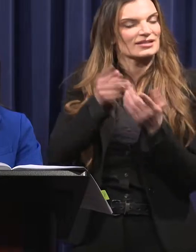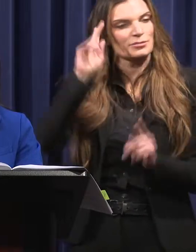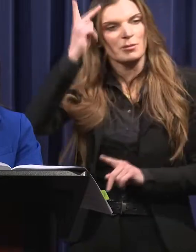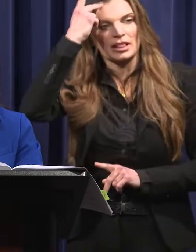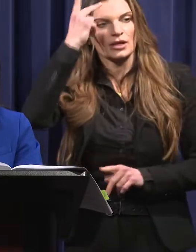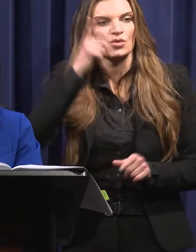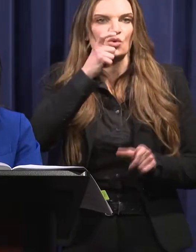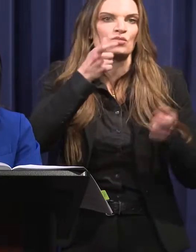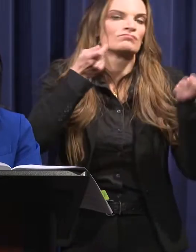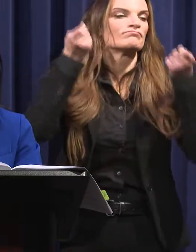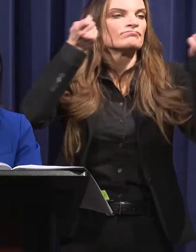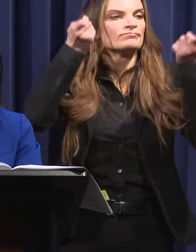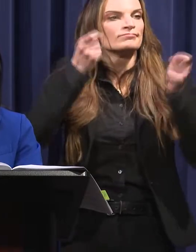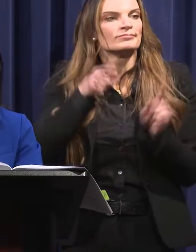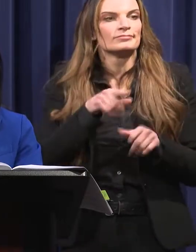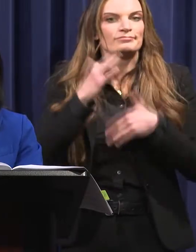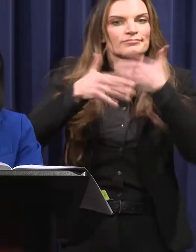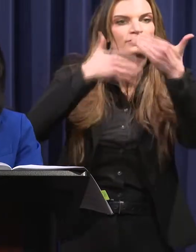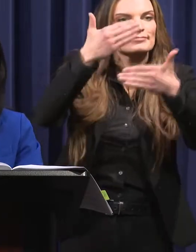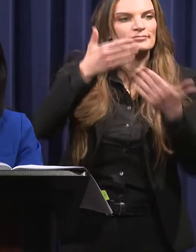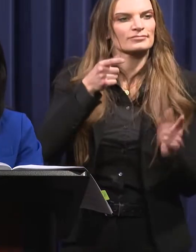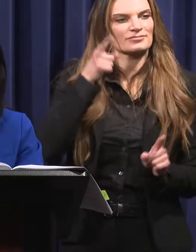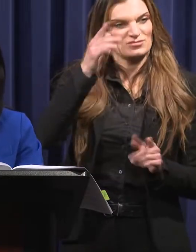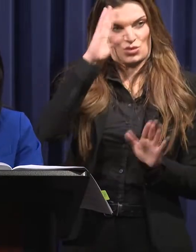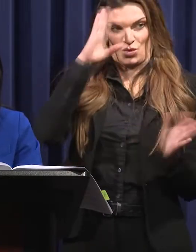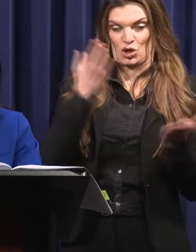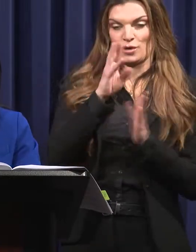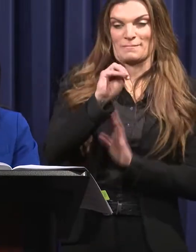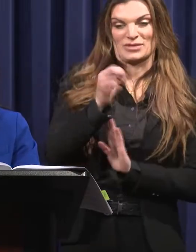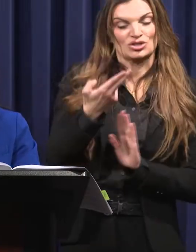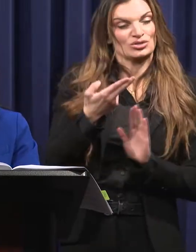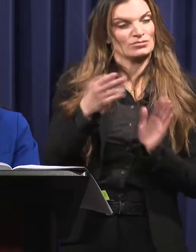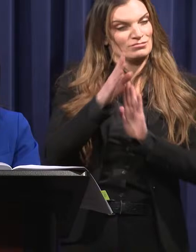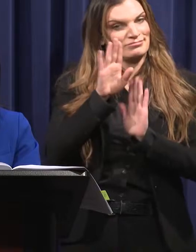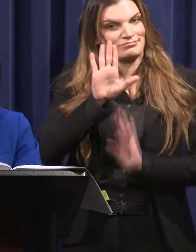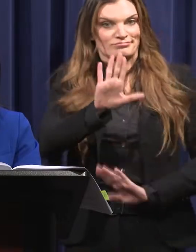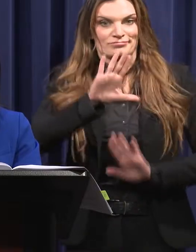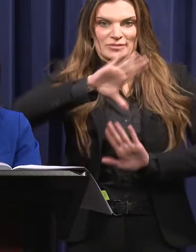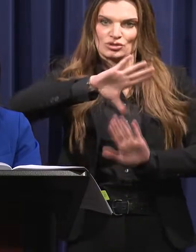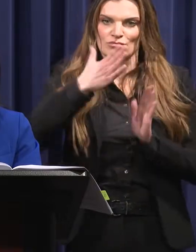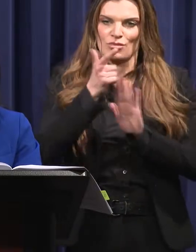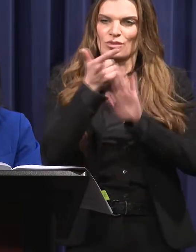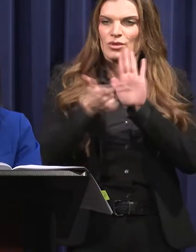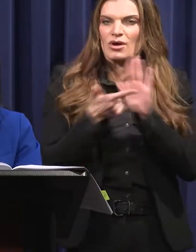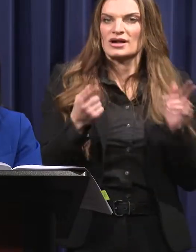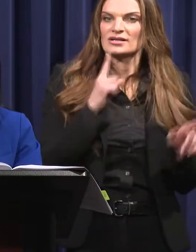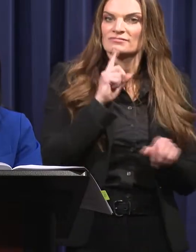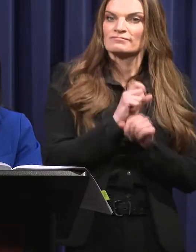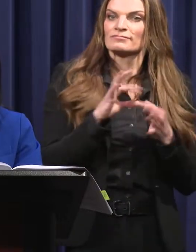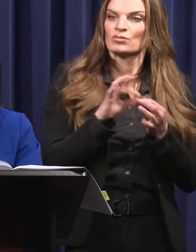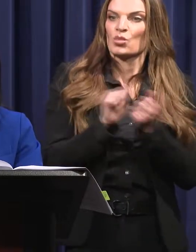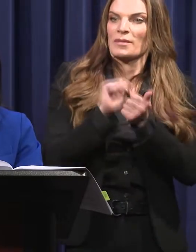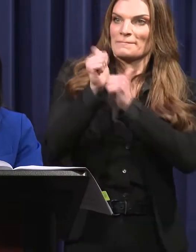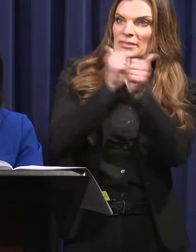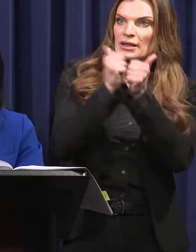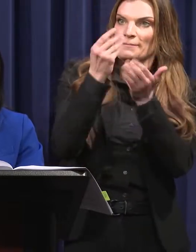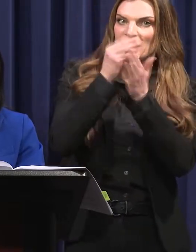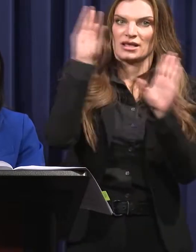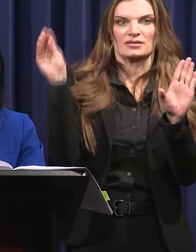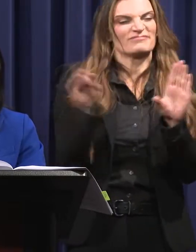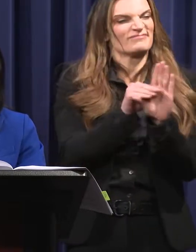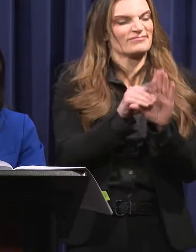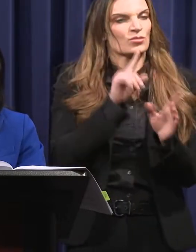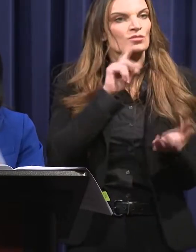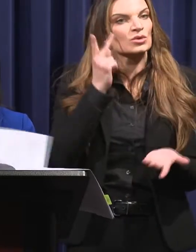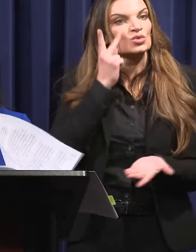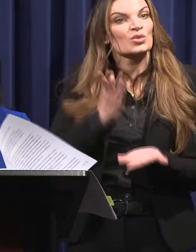political disclosure laws and how they lack clarity, they lack transparency, they lack teeth.